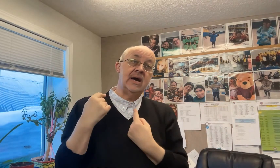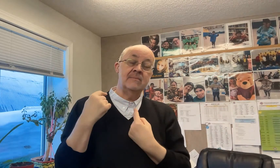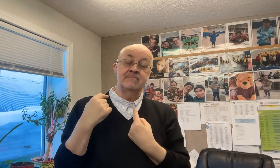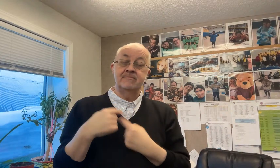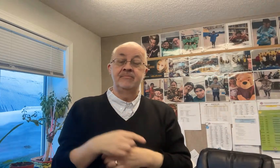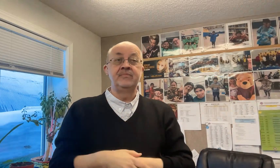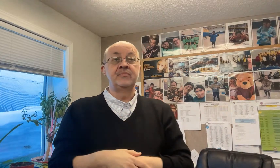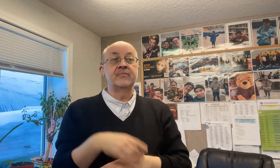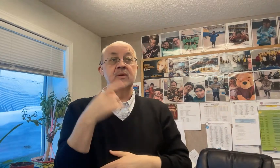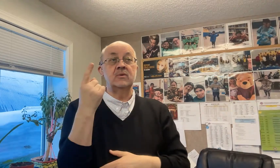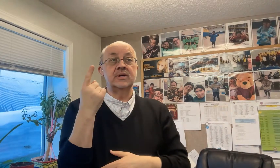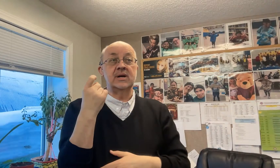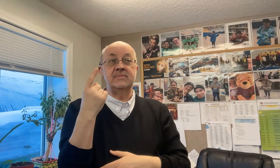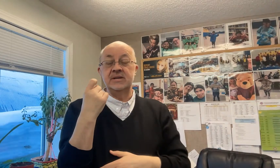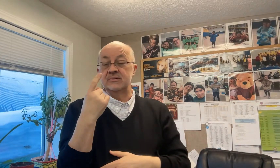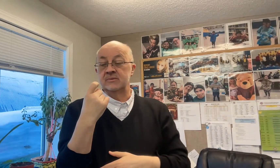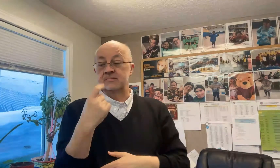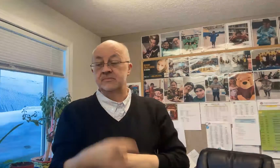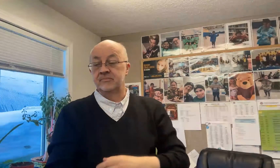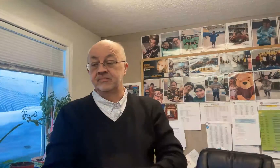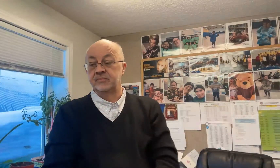come or come here,